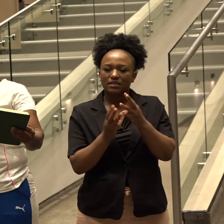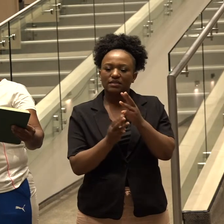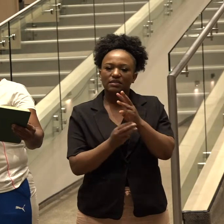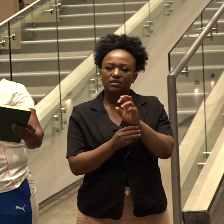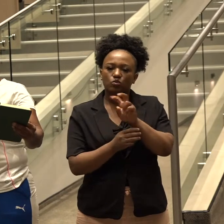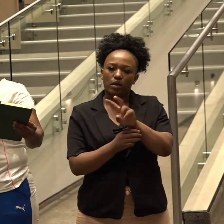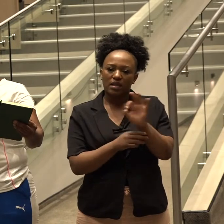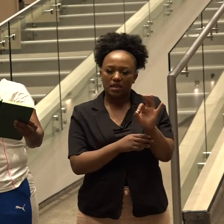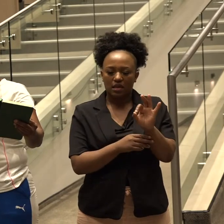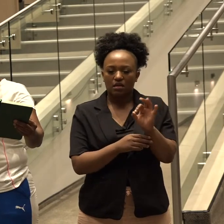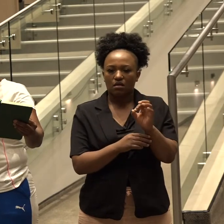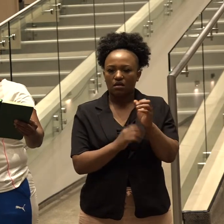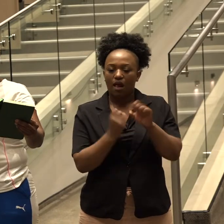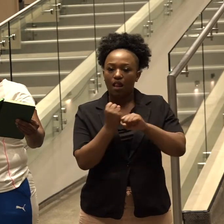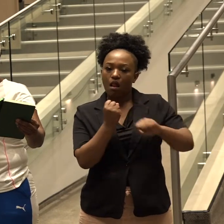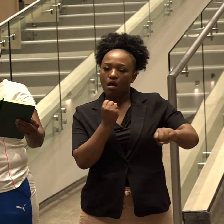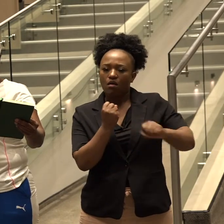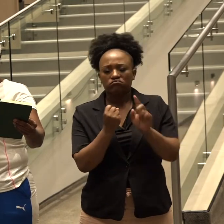um